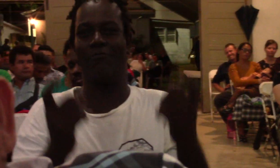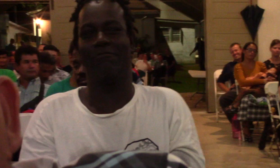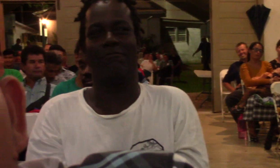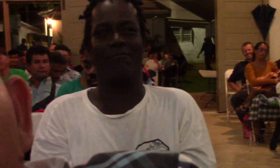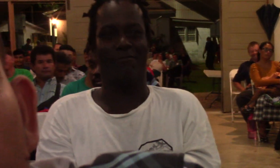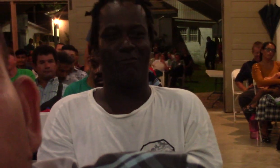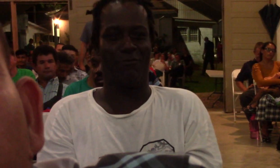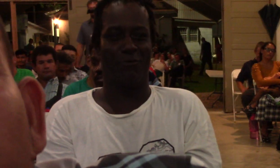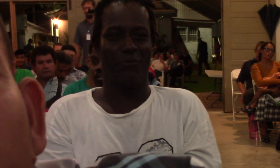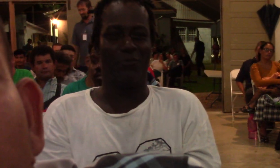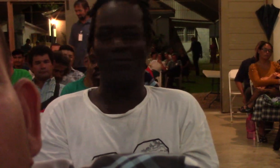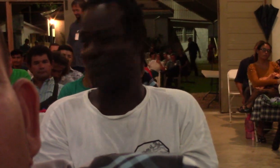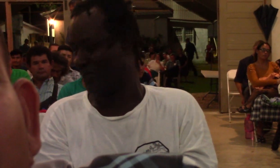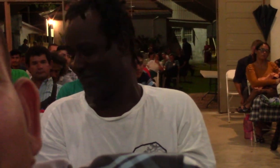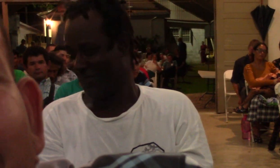me. I'm happy.